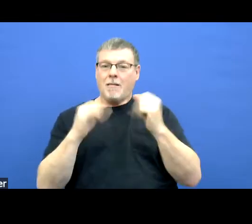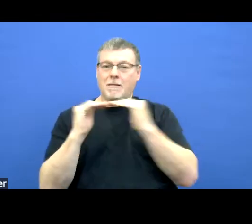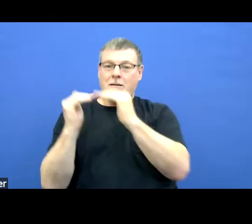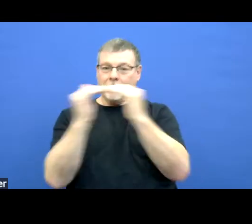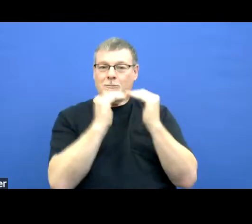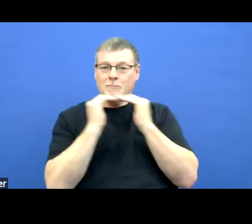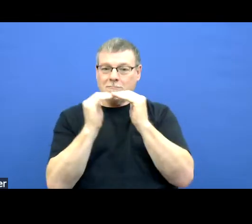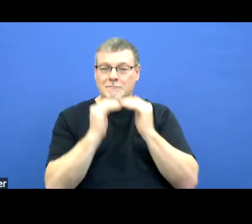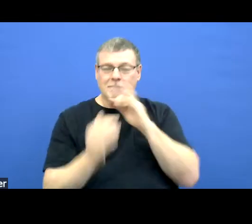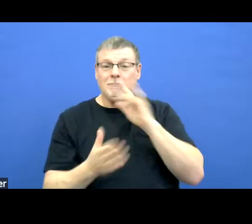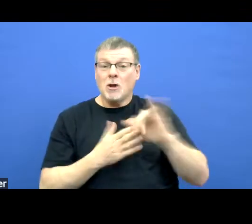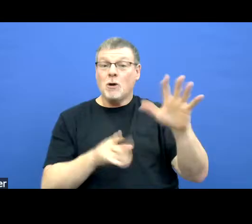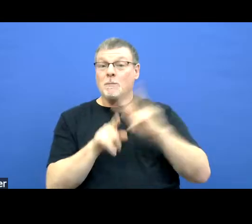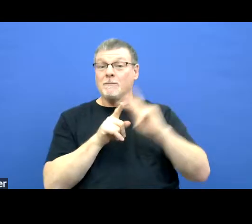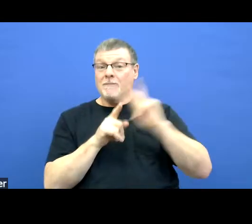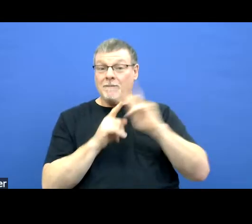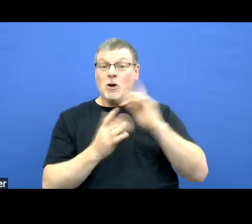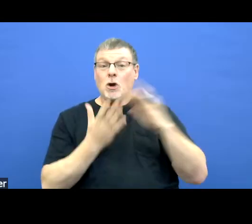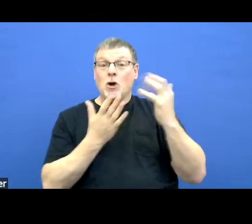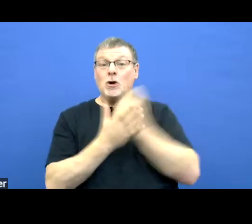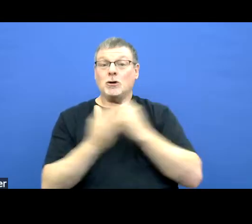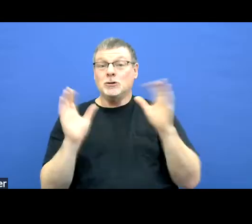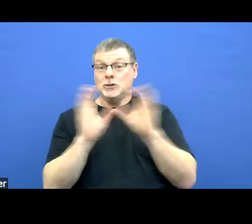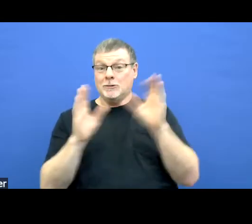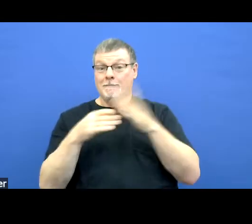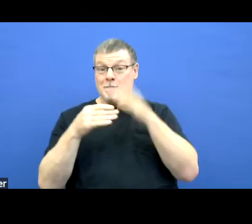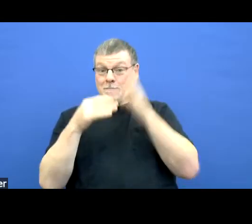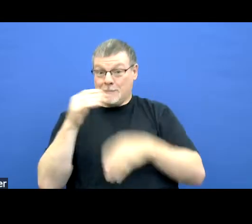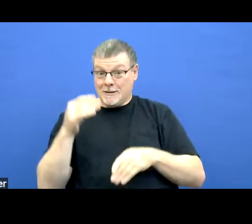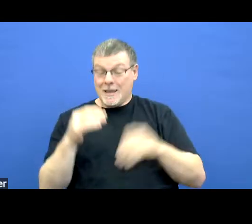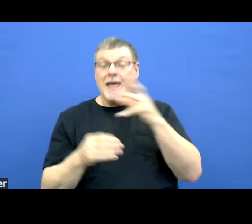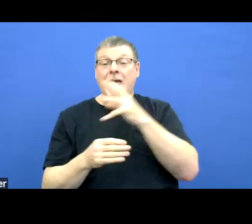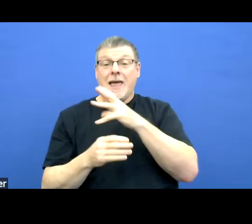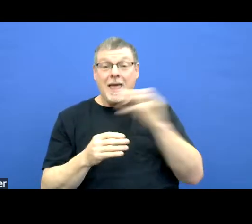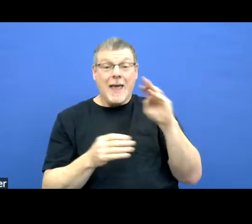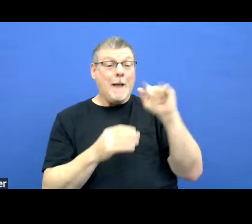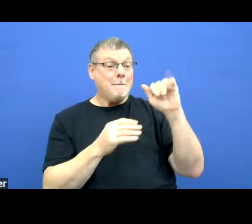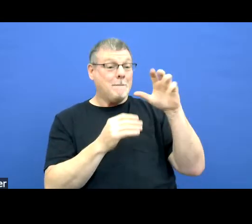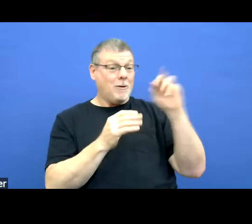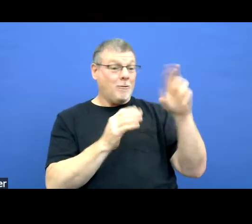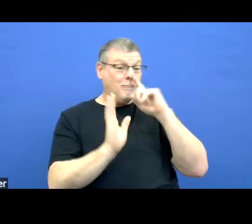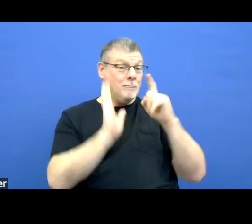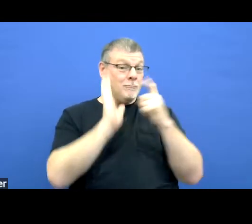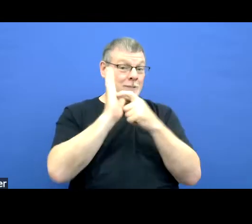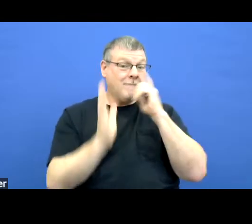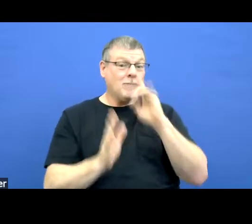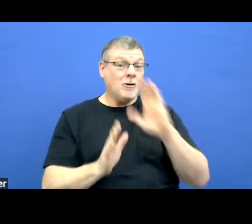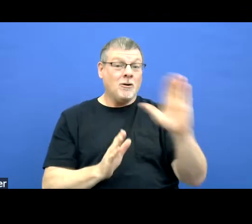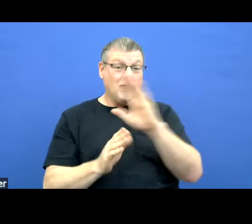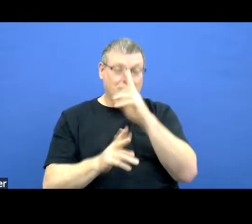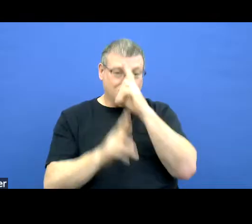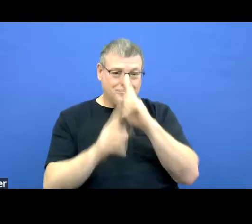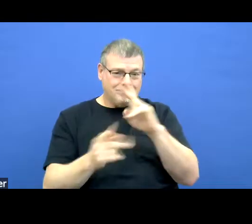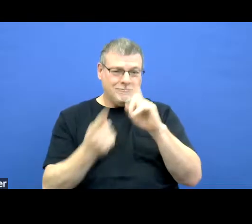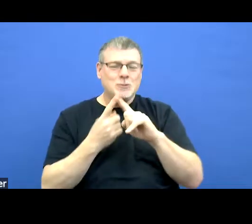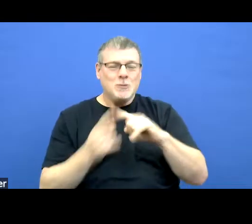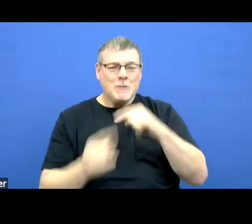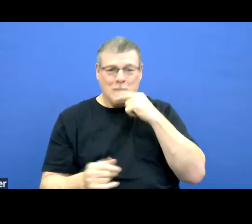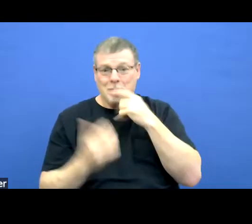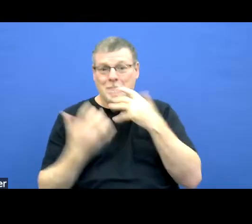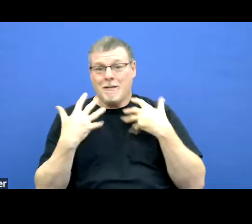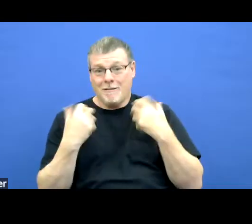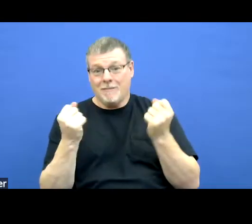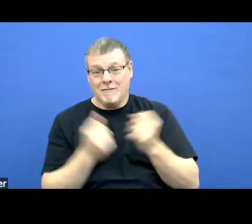Her professionalism earned her a certificate of completion and mayoral recognition for her dedication to public health and patient